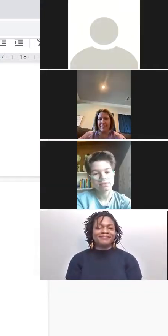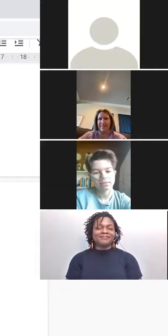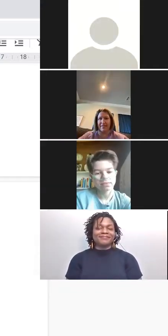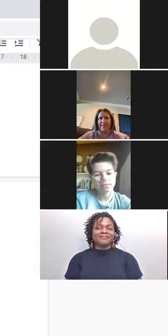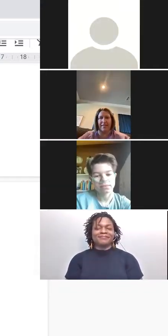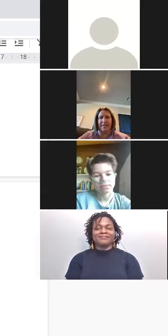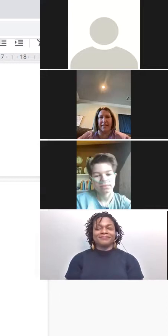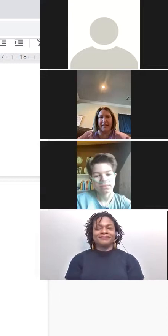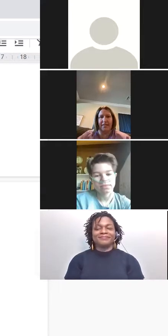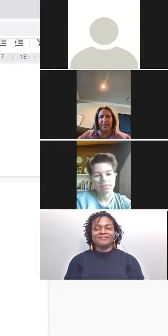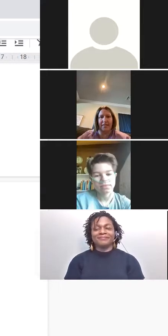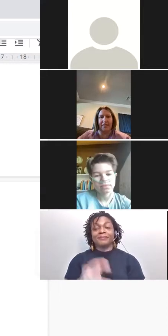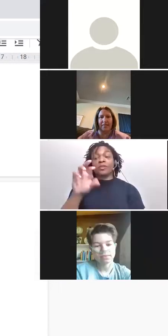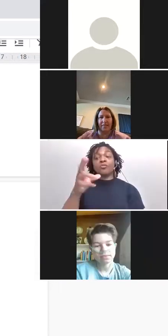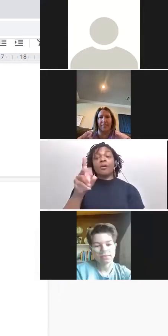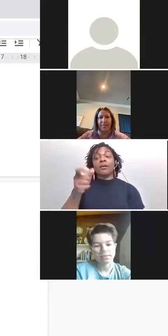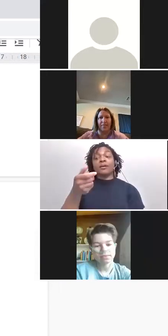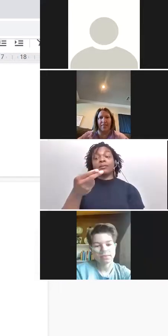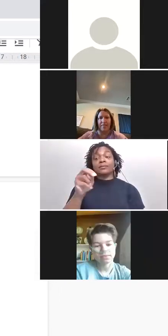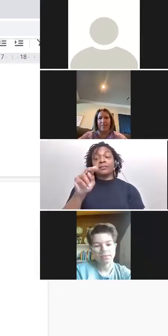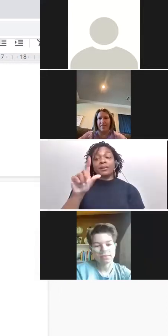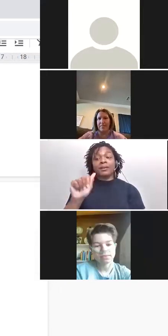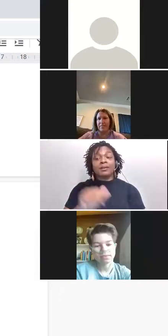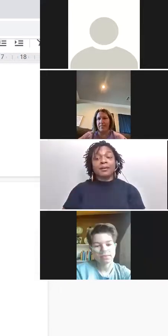And Karonda has her hand raised.